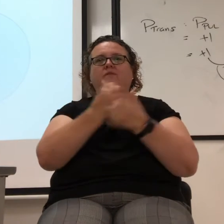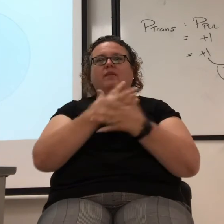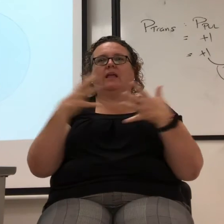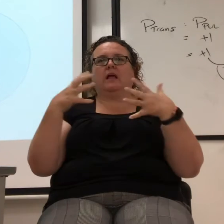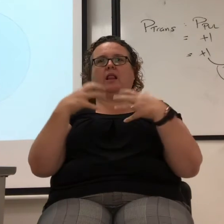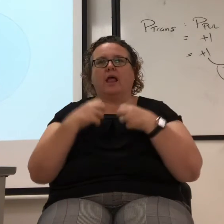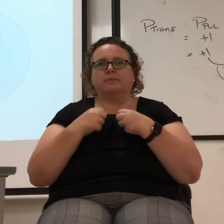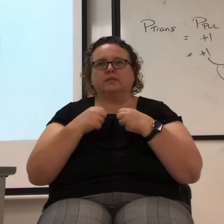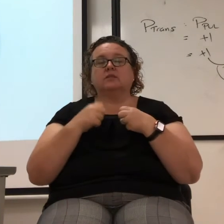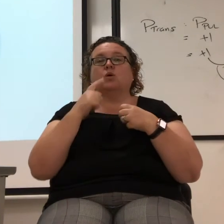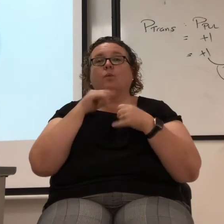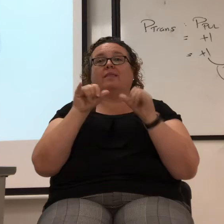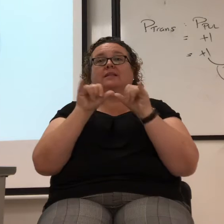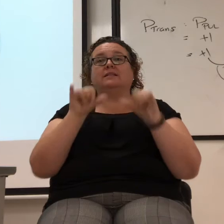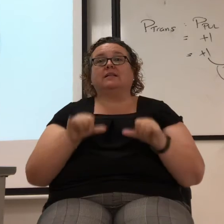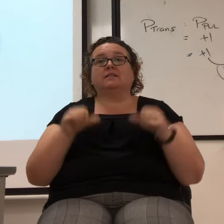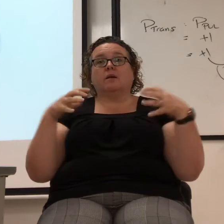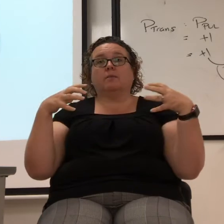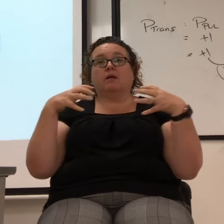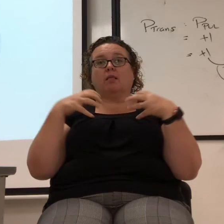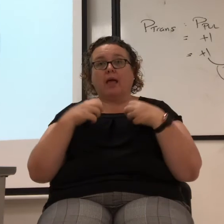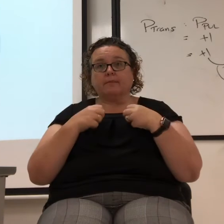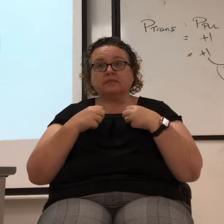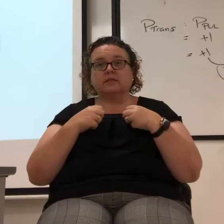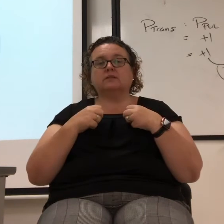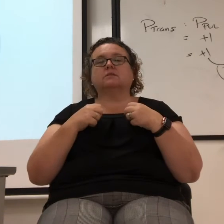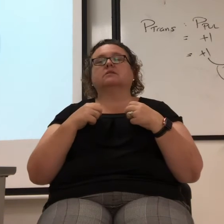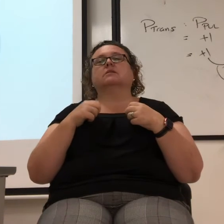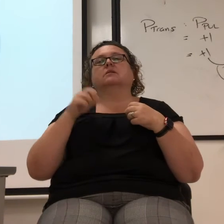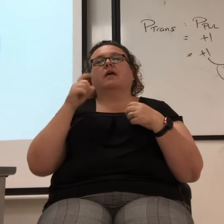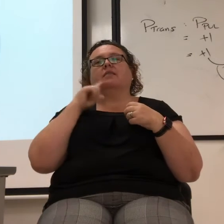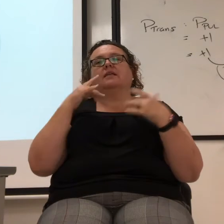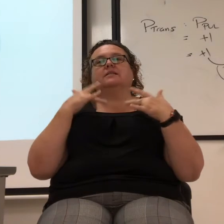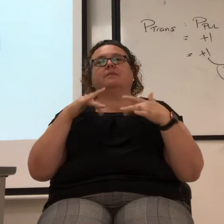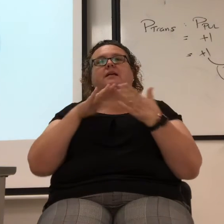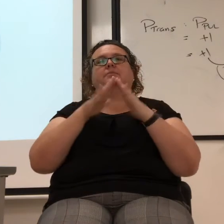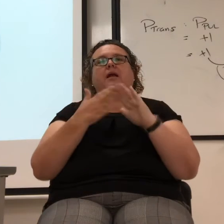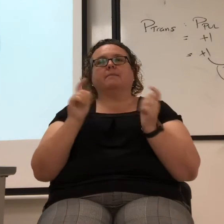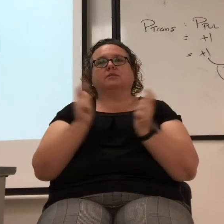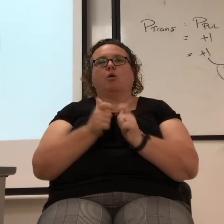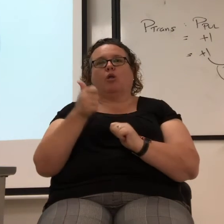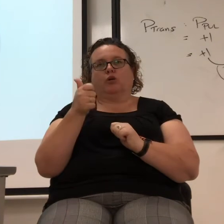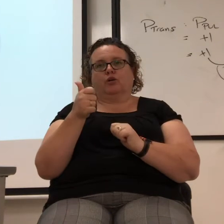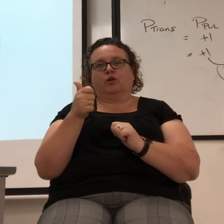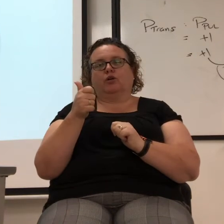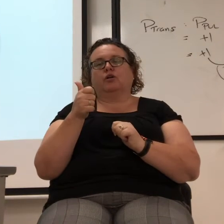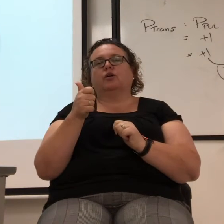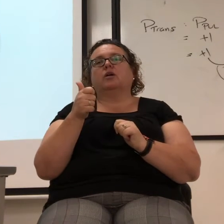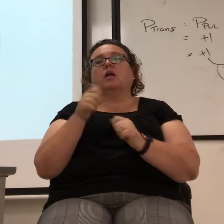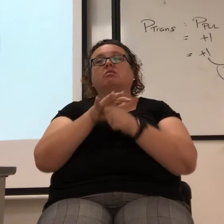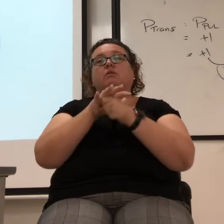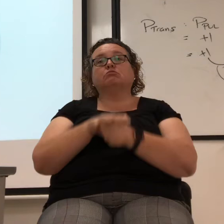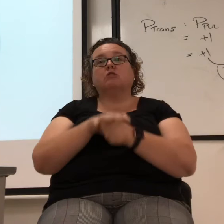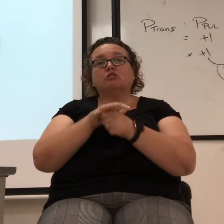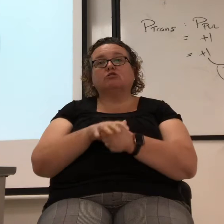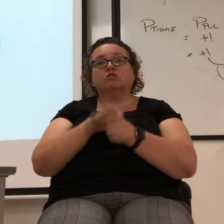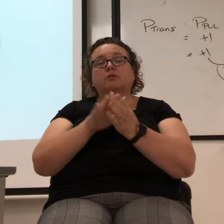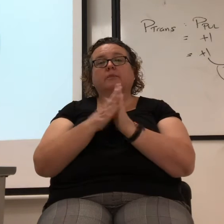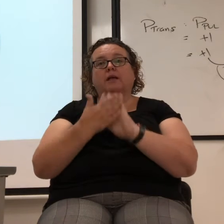collapses. So when the system collapses, the space becomes smaller, the pressure